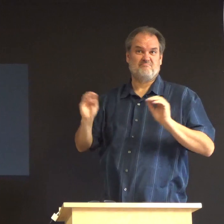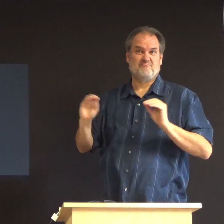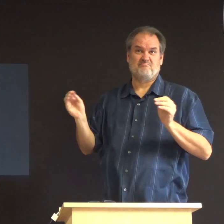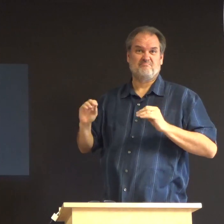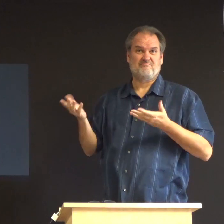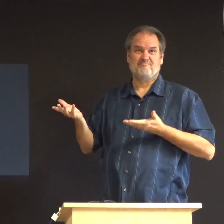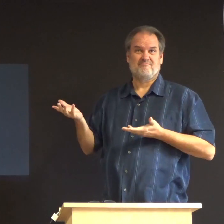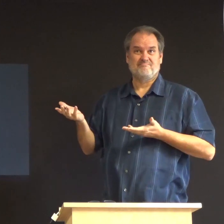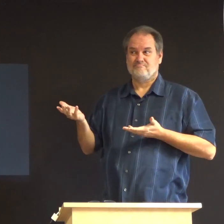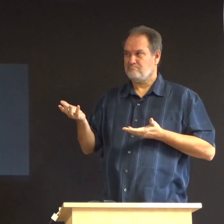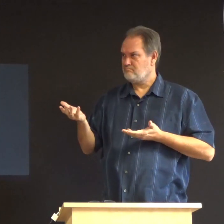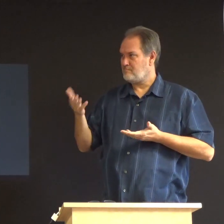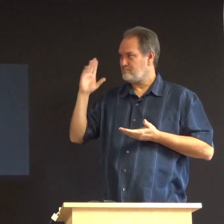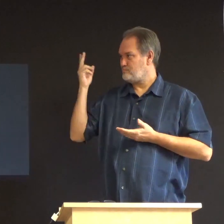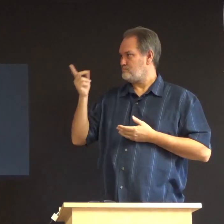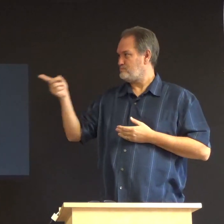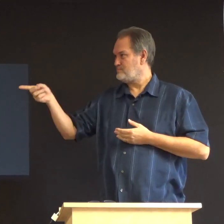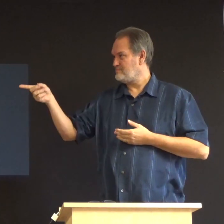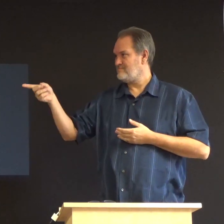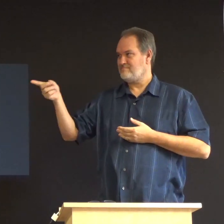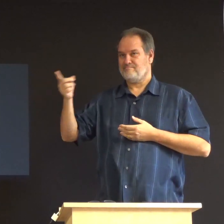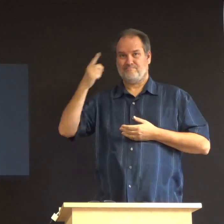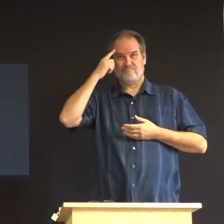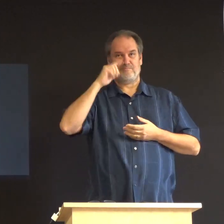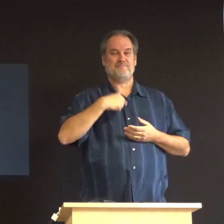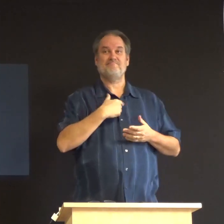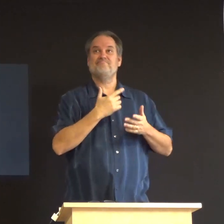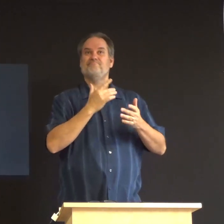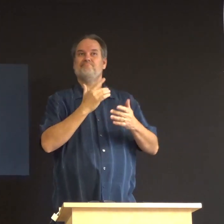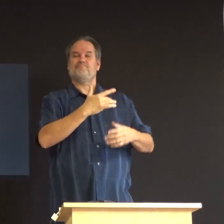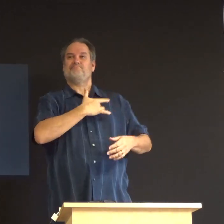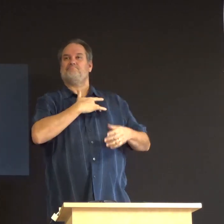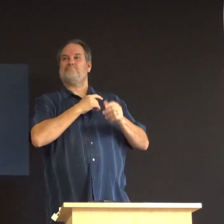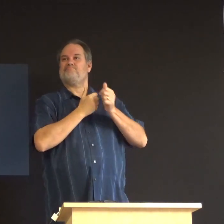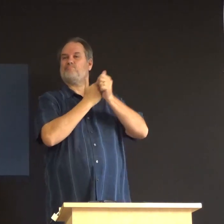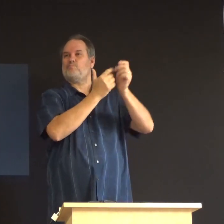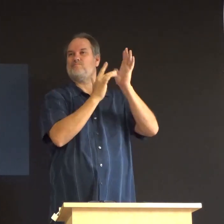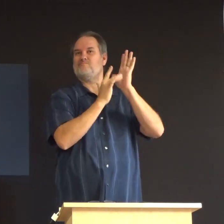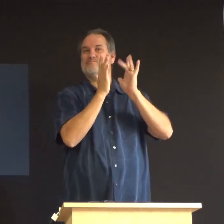that believe us, it's not them. God used them to save us.